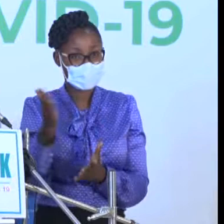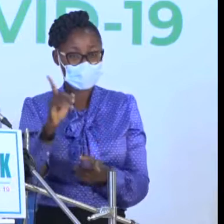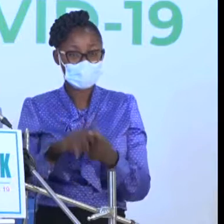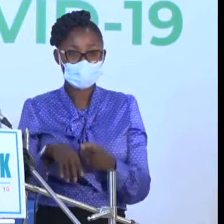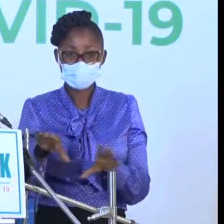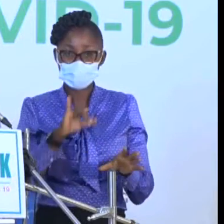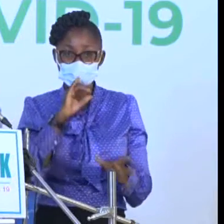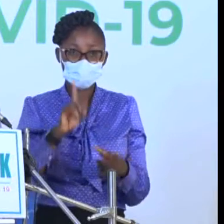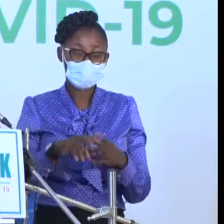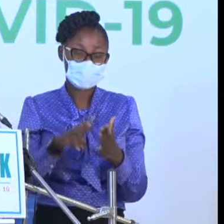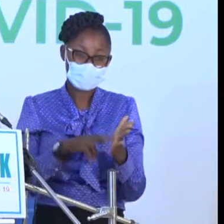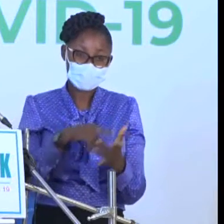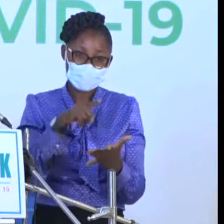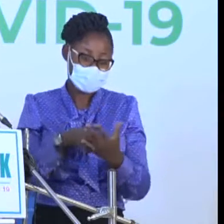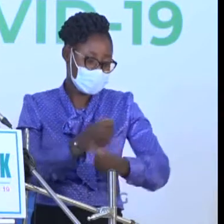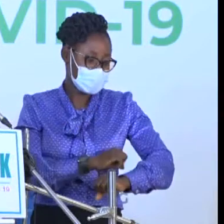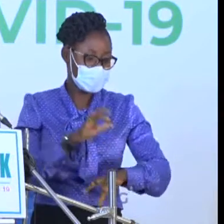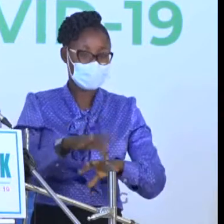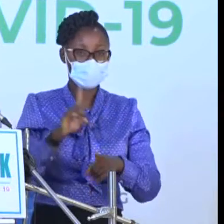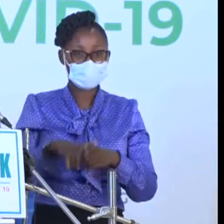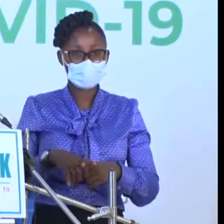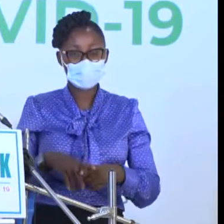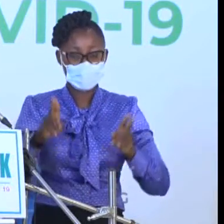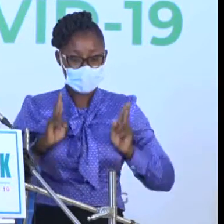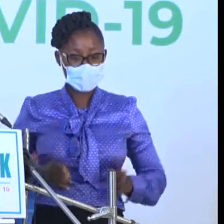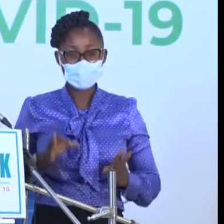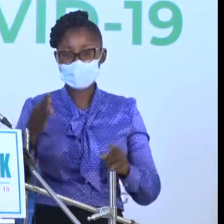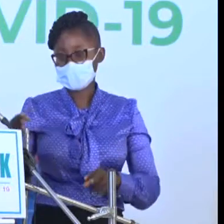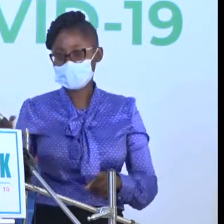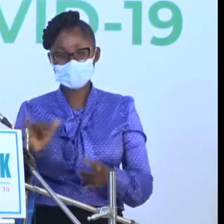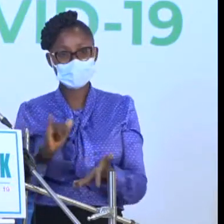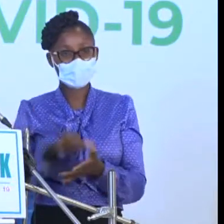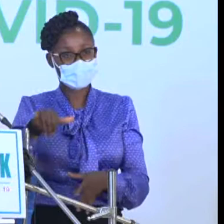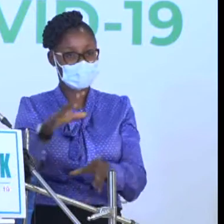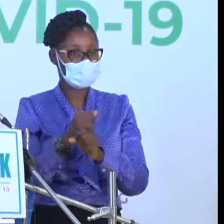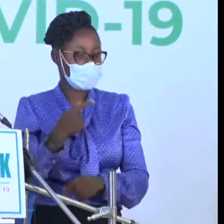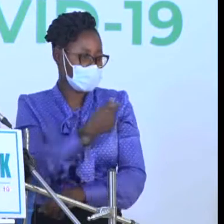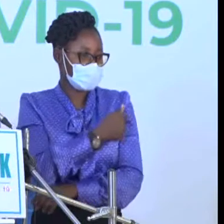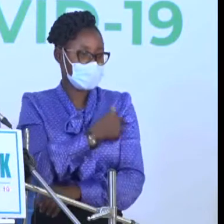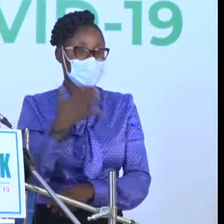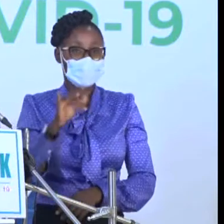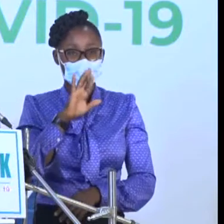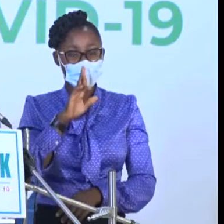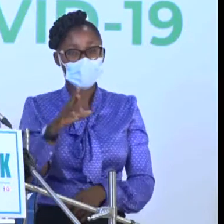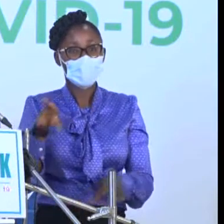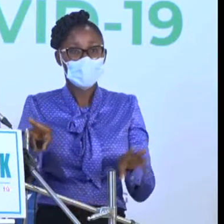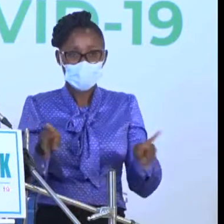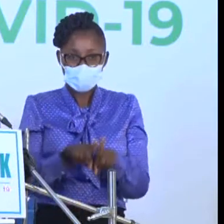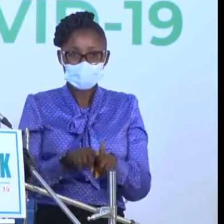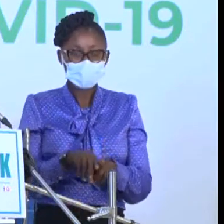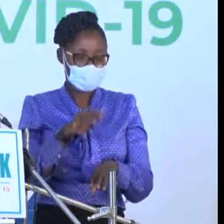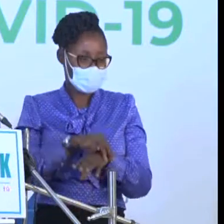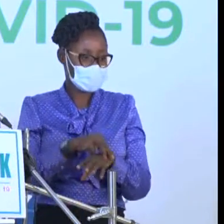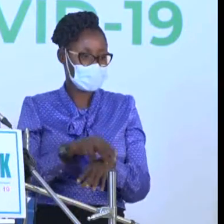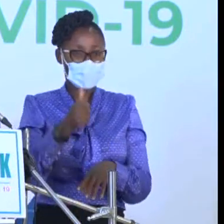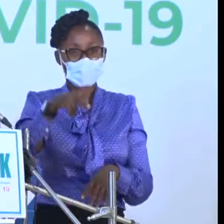side effects to the health facility where you got the vaccine. There's also the Med Safety app that you can